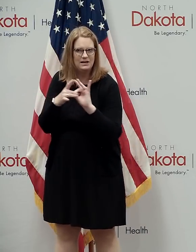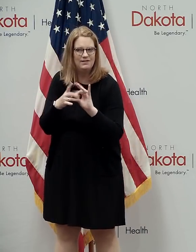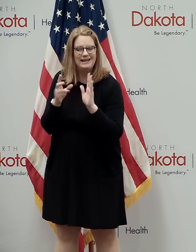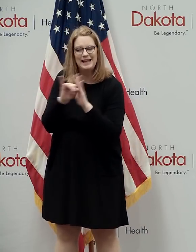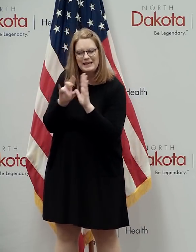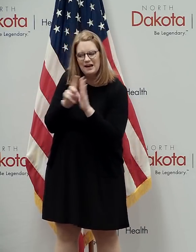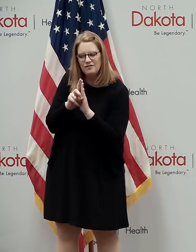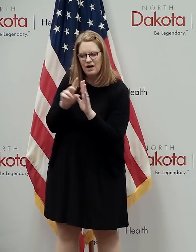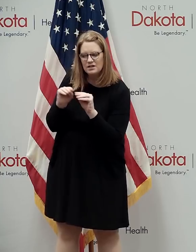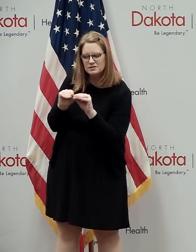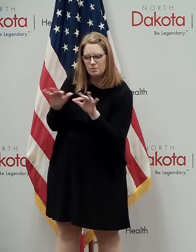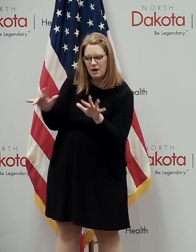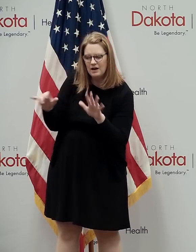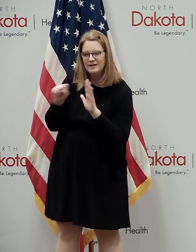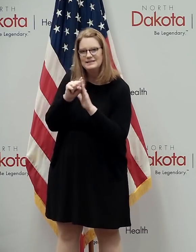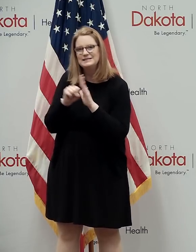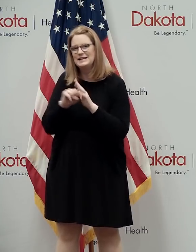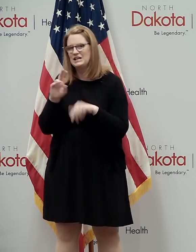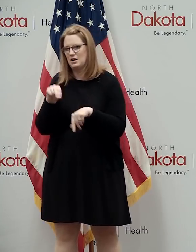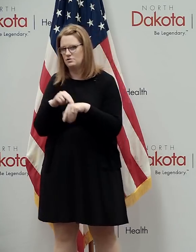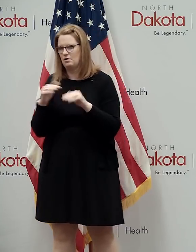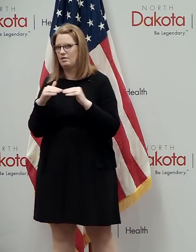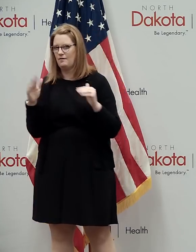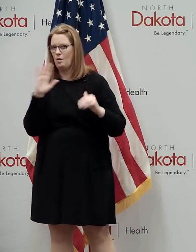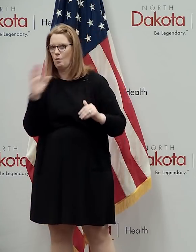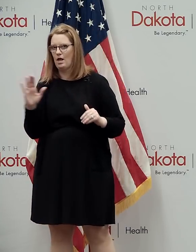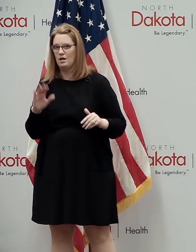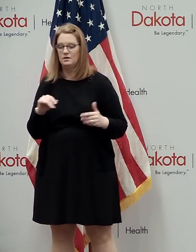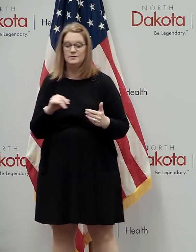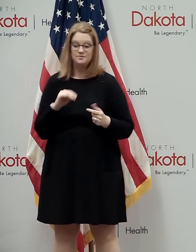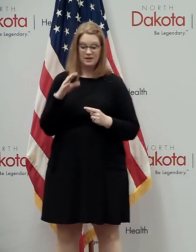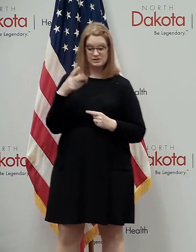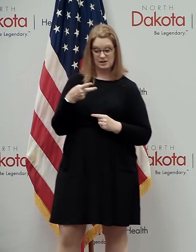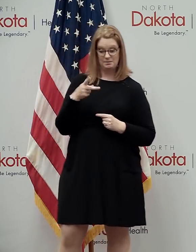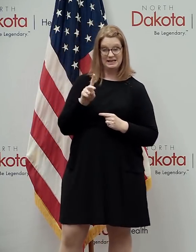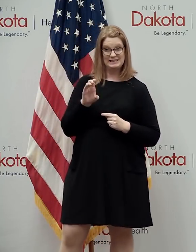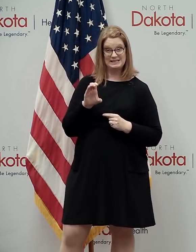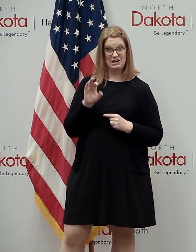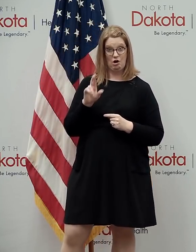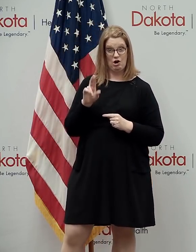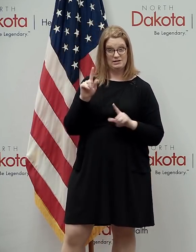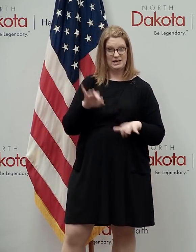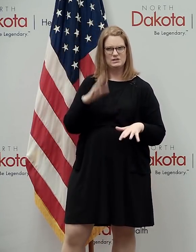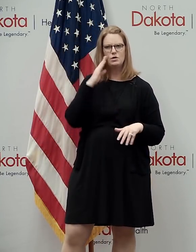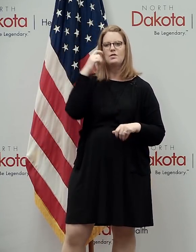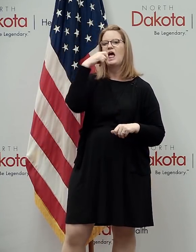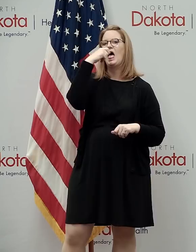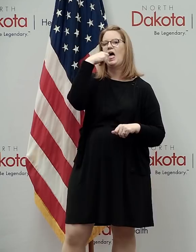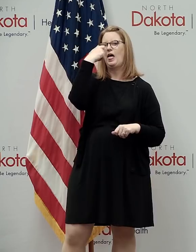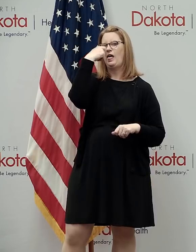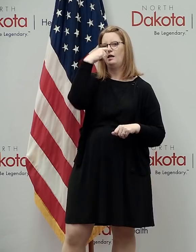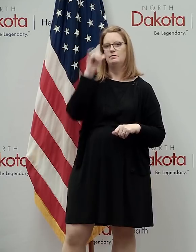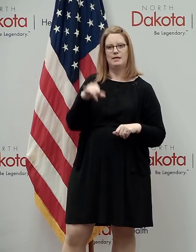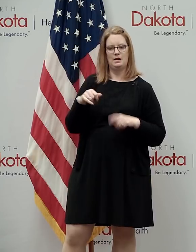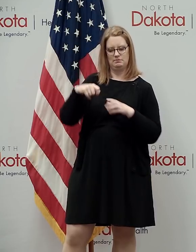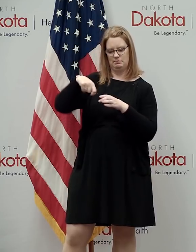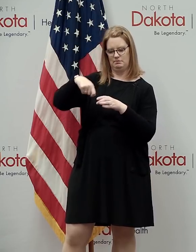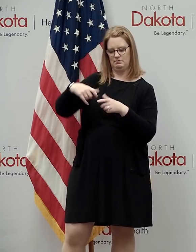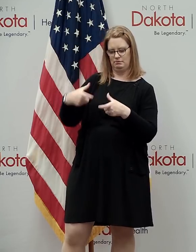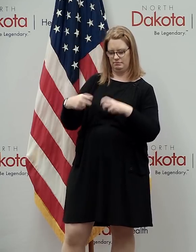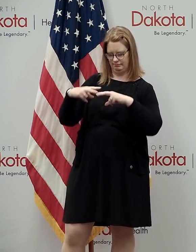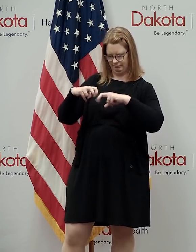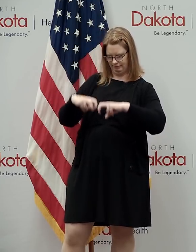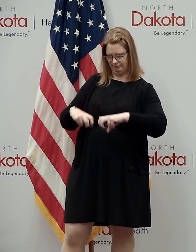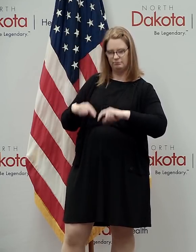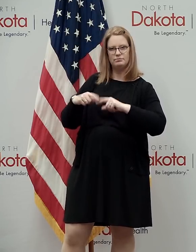the spread at the state and national level. And this turns the PCR test that we're doing every single day into something more than just a